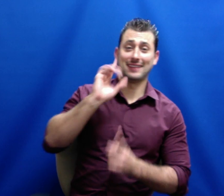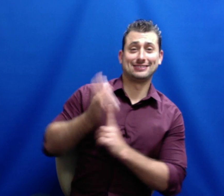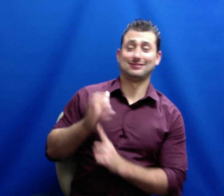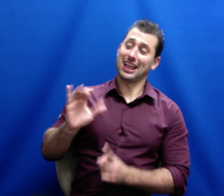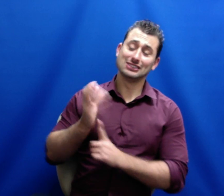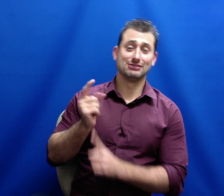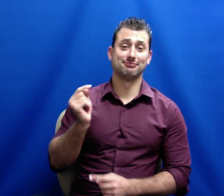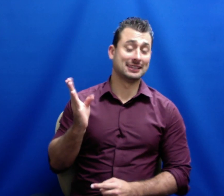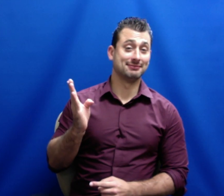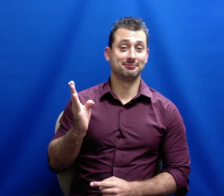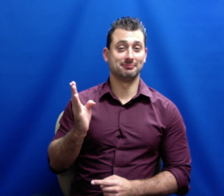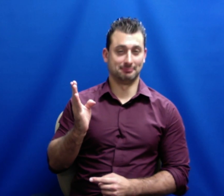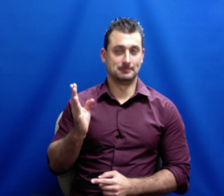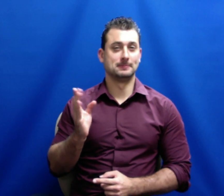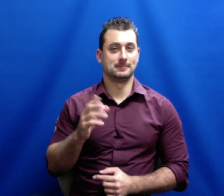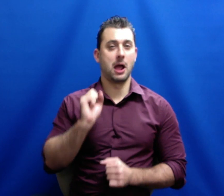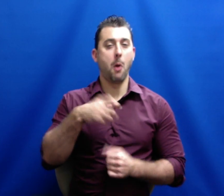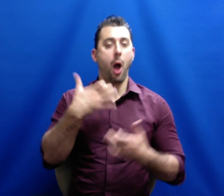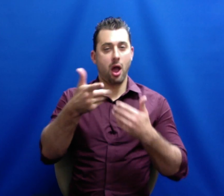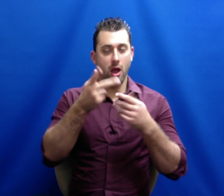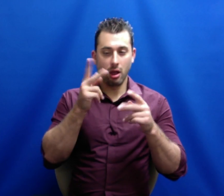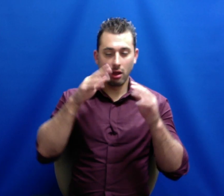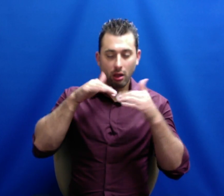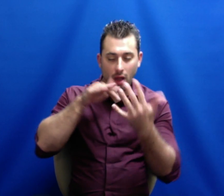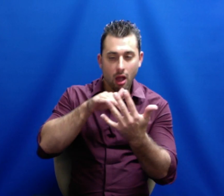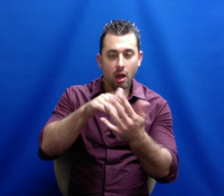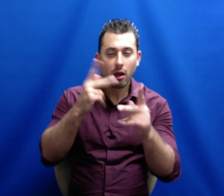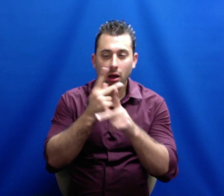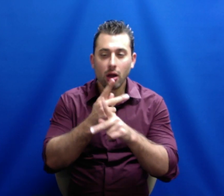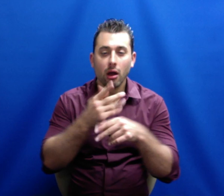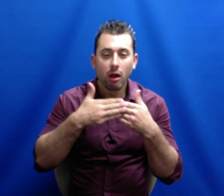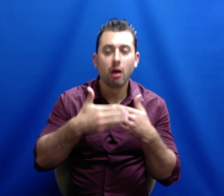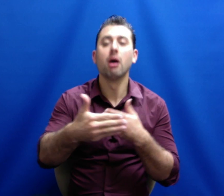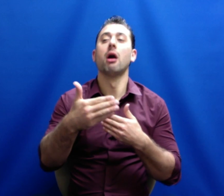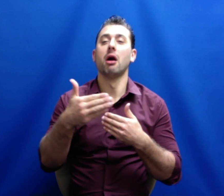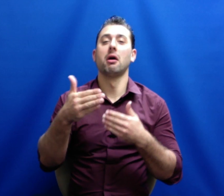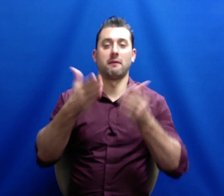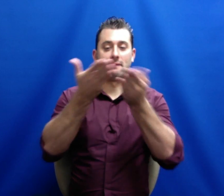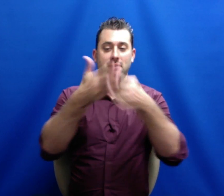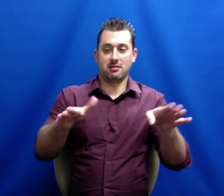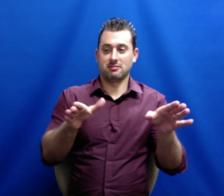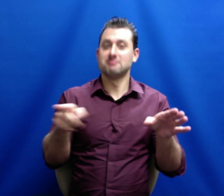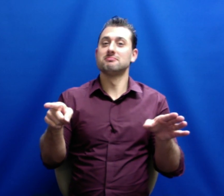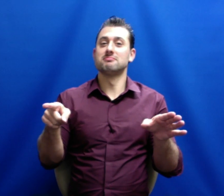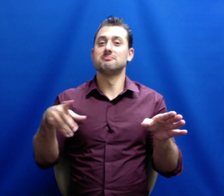deaf culture, too bad. The more we study, we'll be able to distinguish what's acceptable and what's not